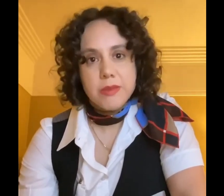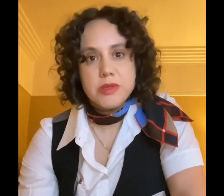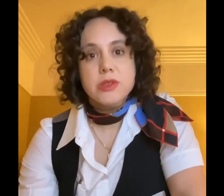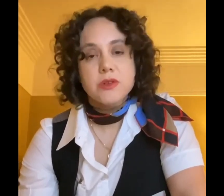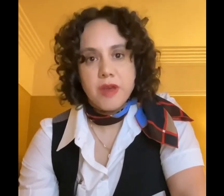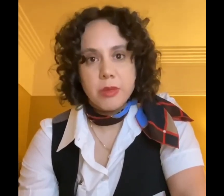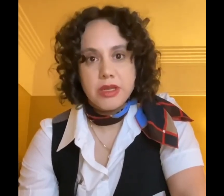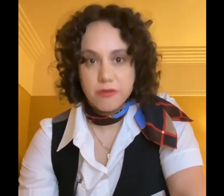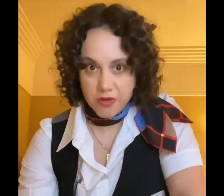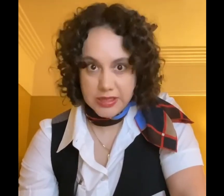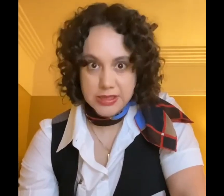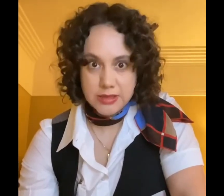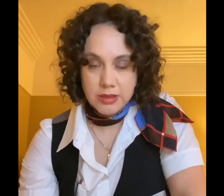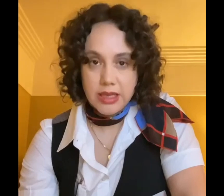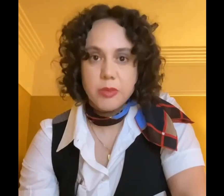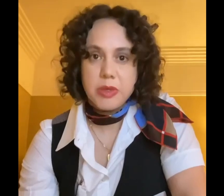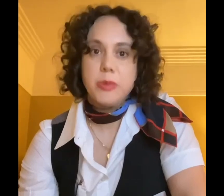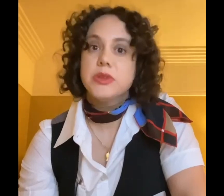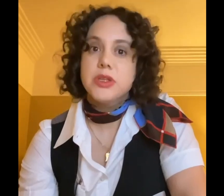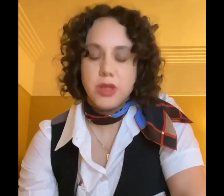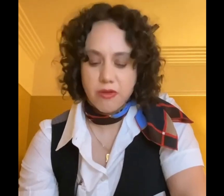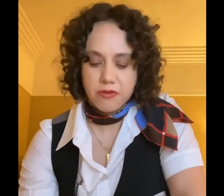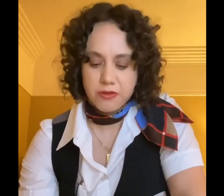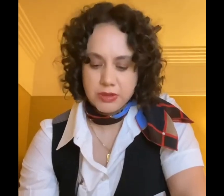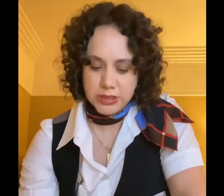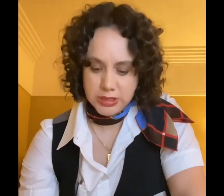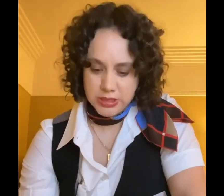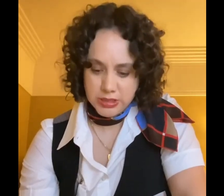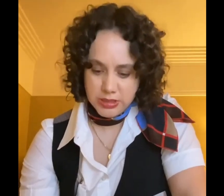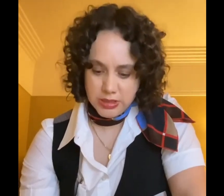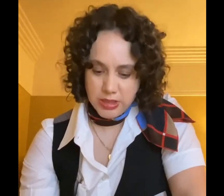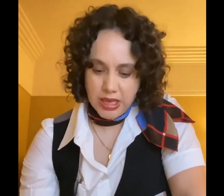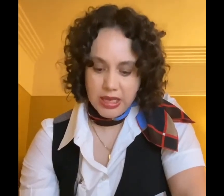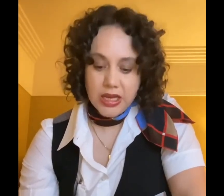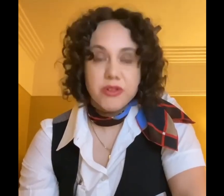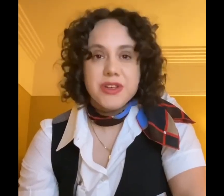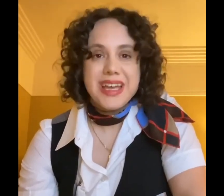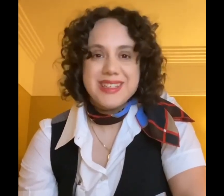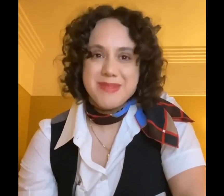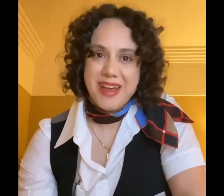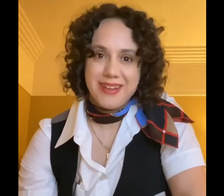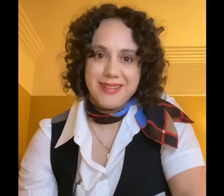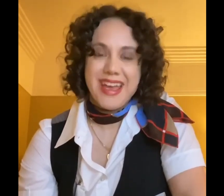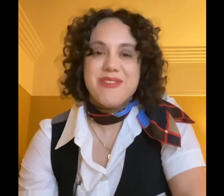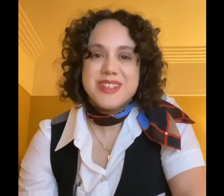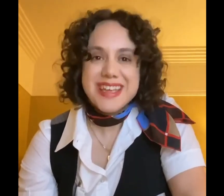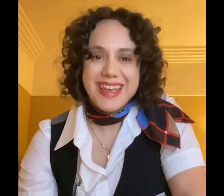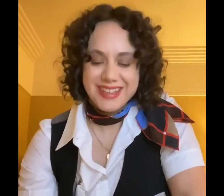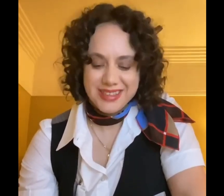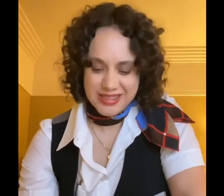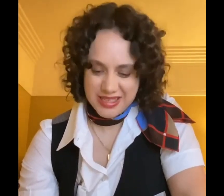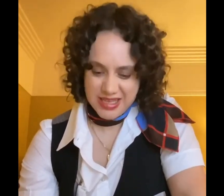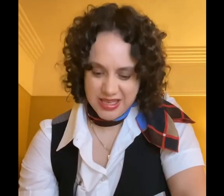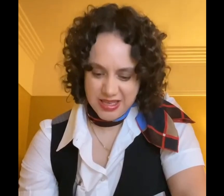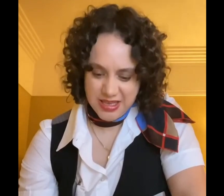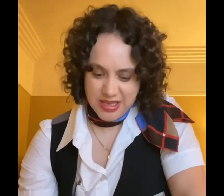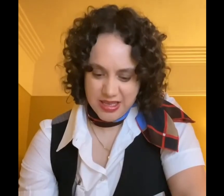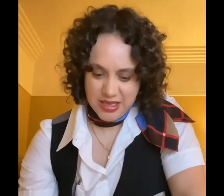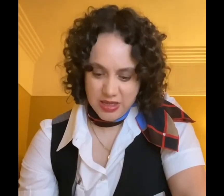with your family and friends and the people that you love. And never forget to smile every day. With